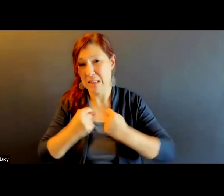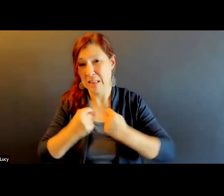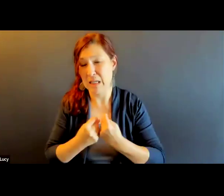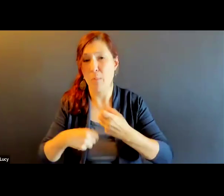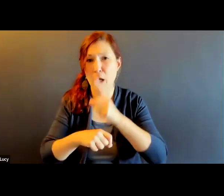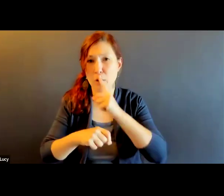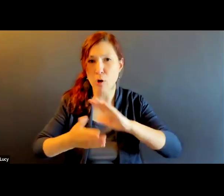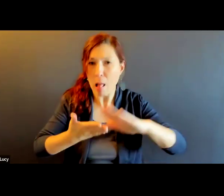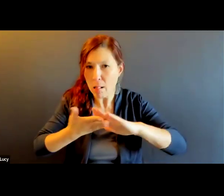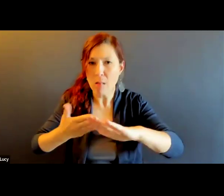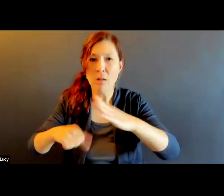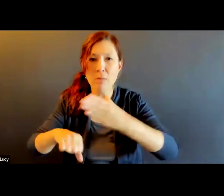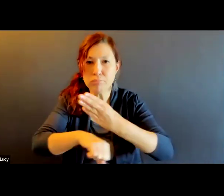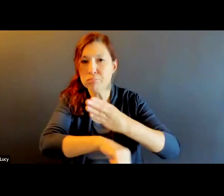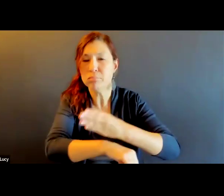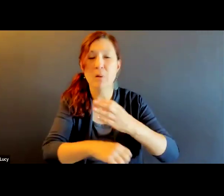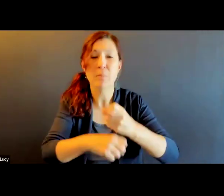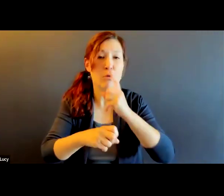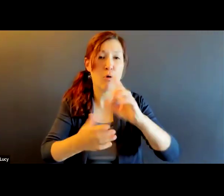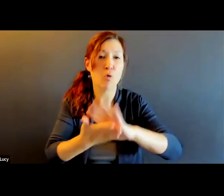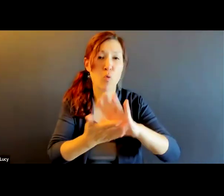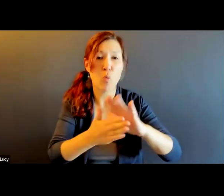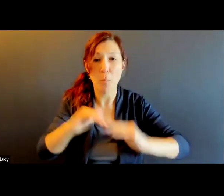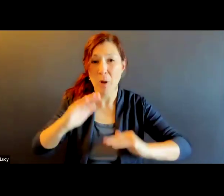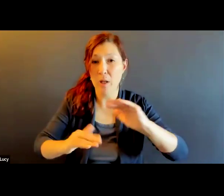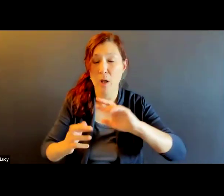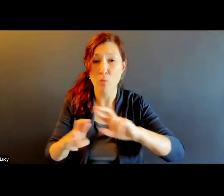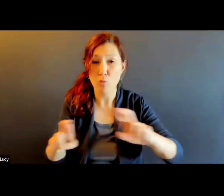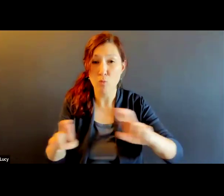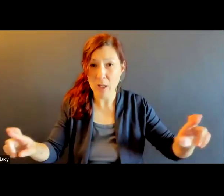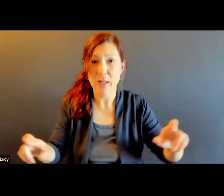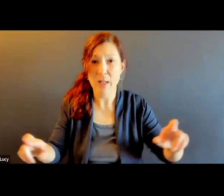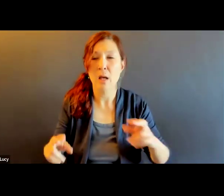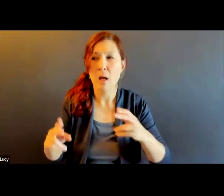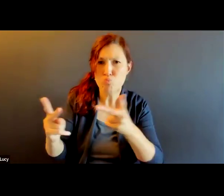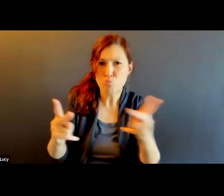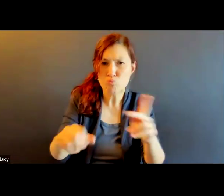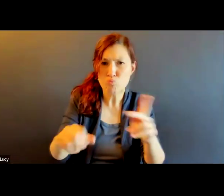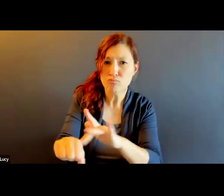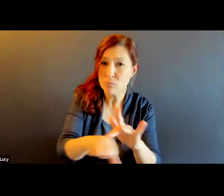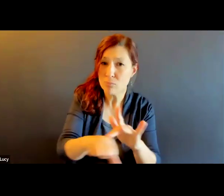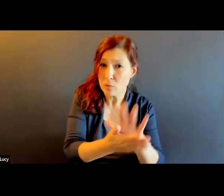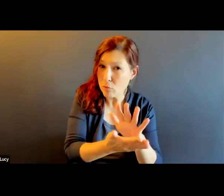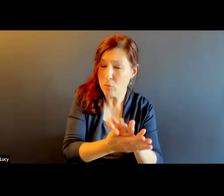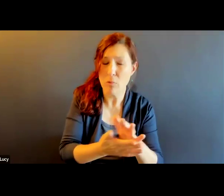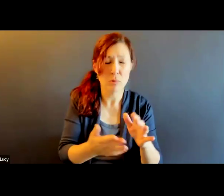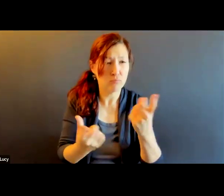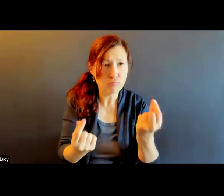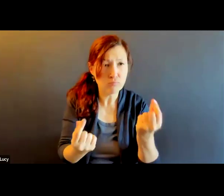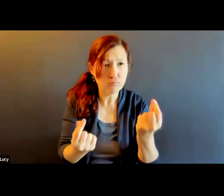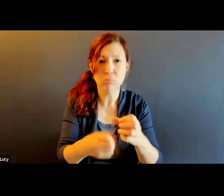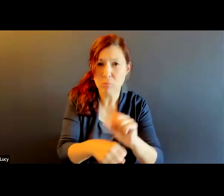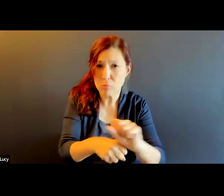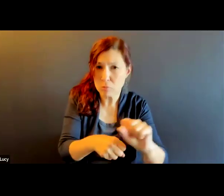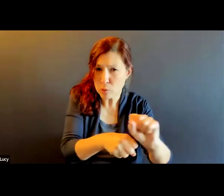ready. And just in visiting the schools, there was so much work done. I mean, I'm proud to say that by the